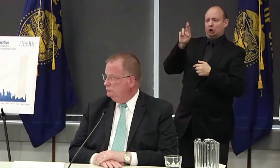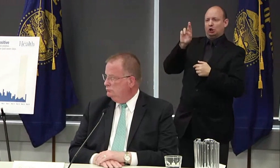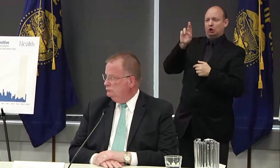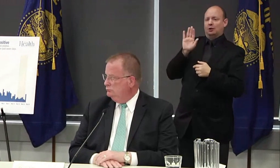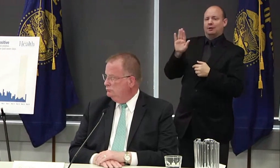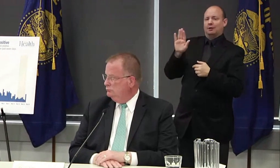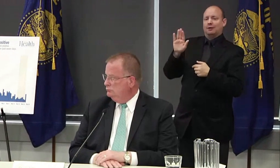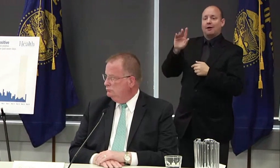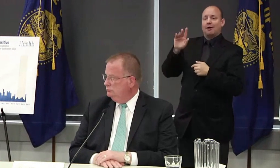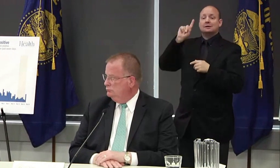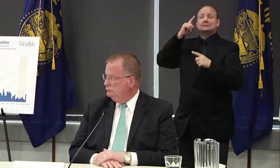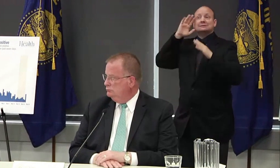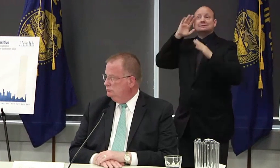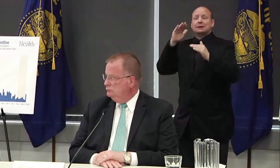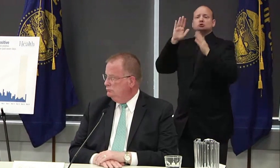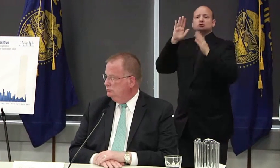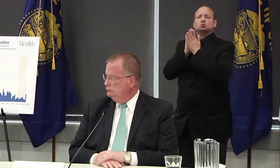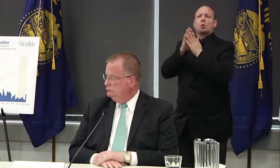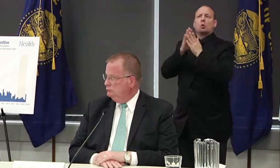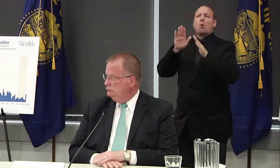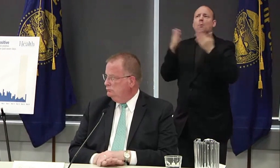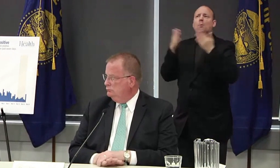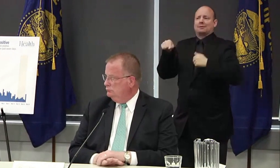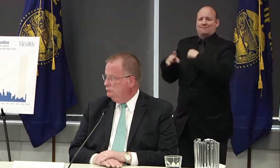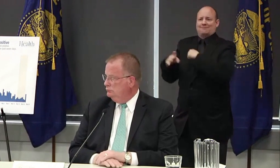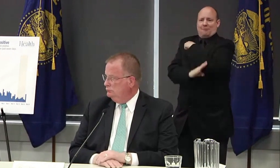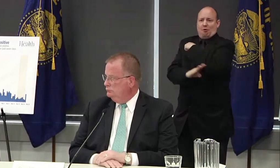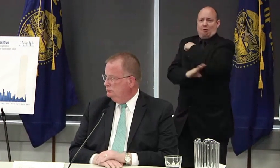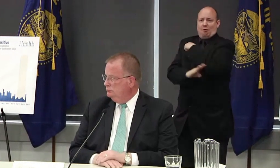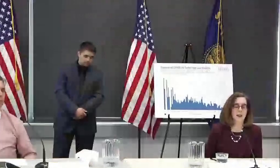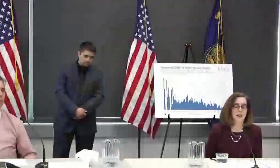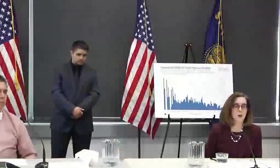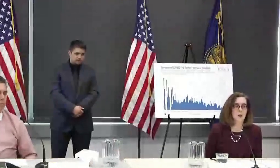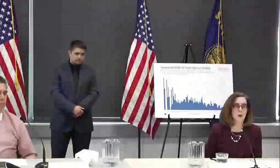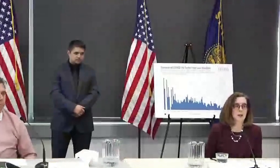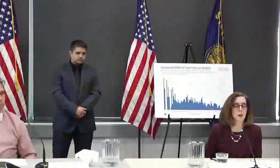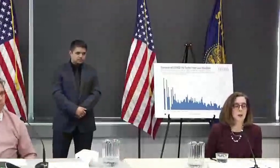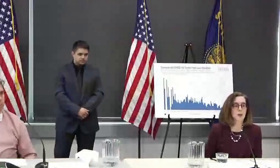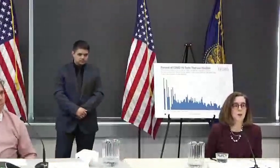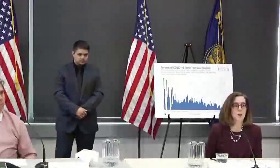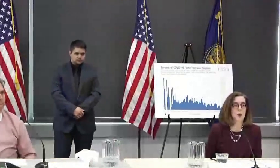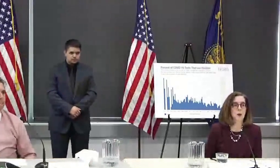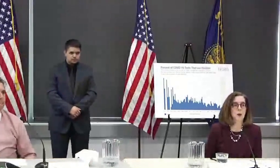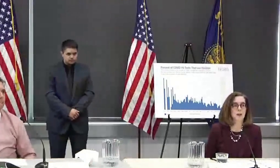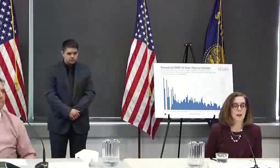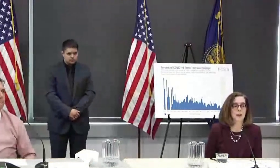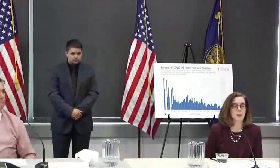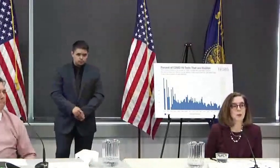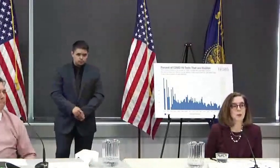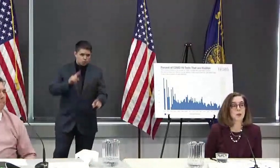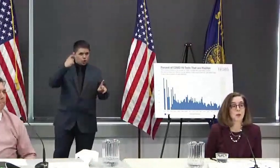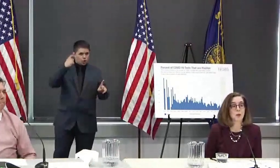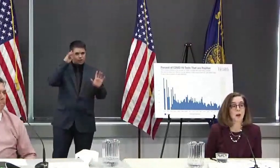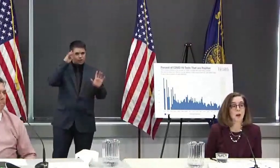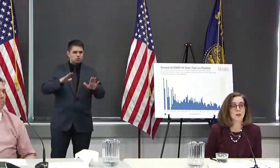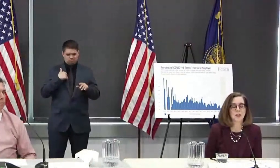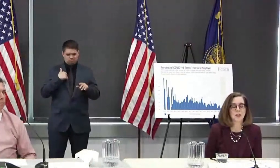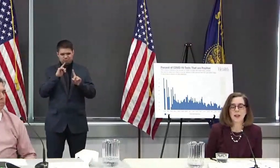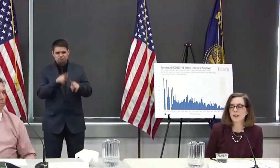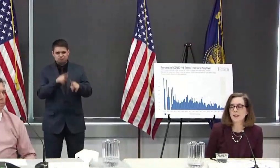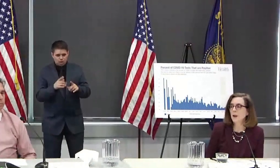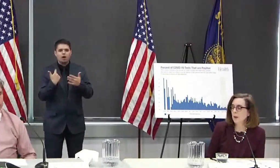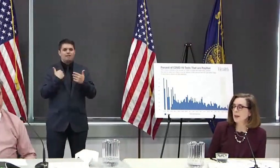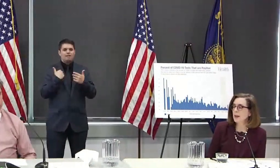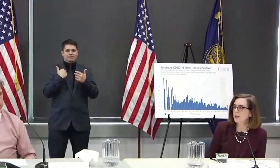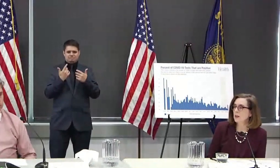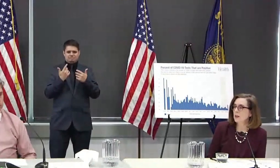attending class in classrooms? Brad, it is one of my top priorities to make sure that we can get students across the